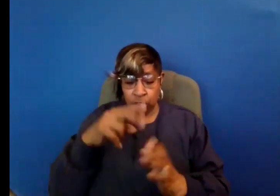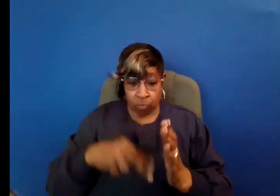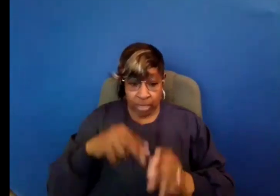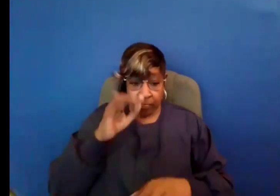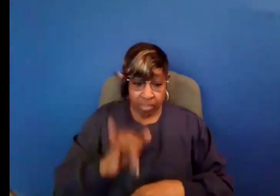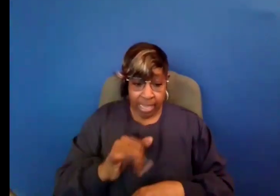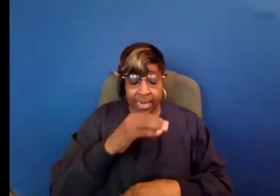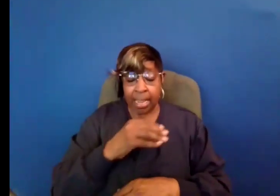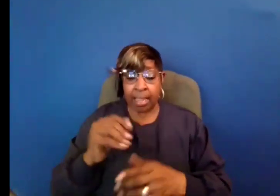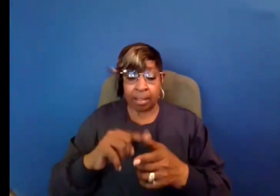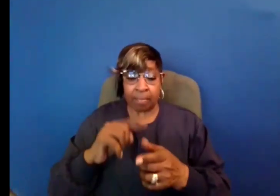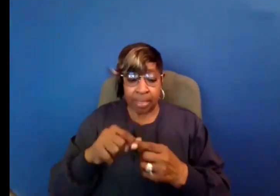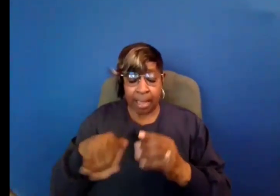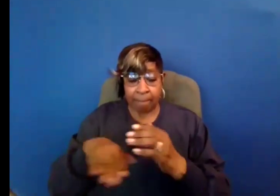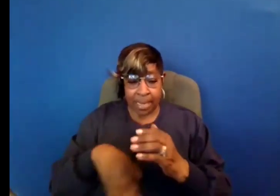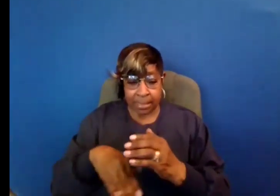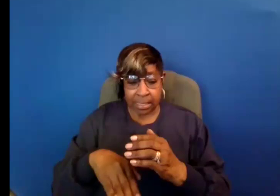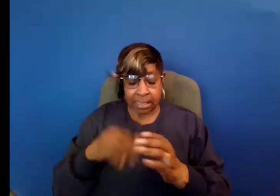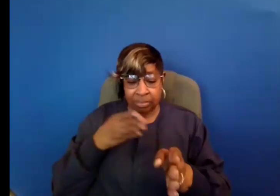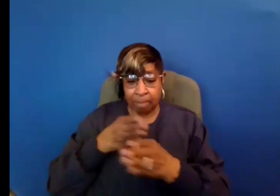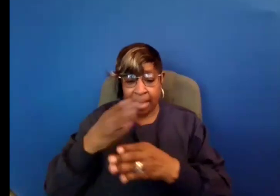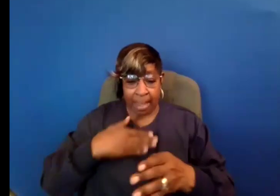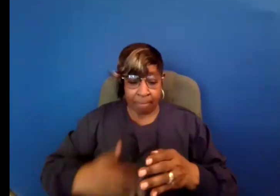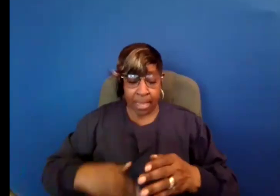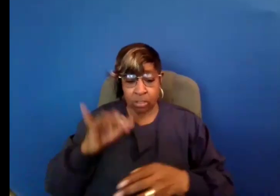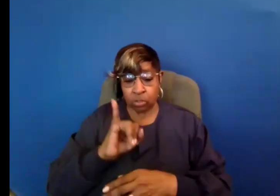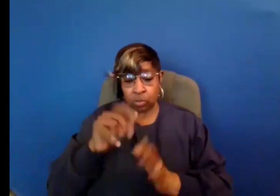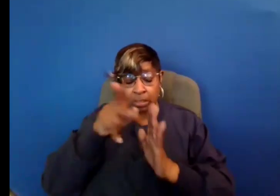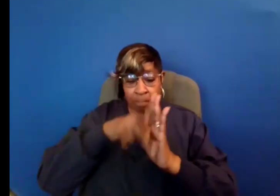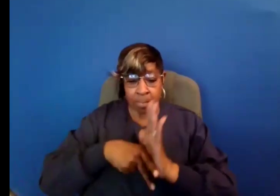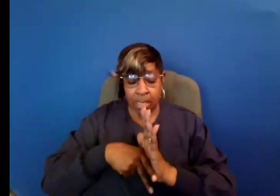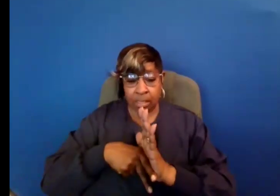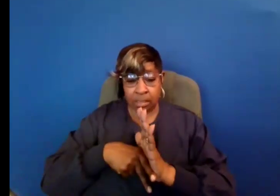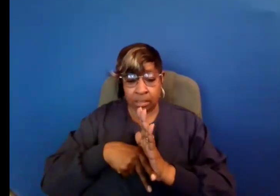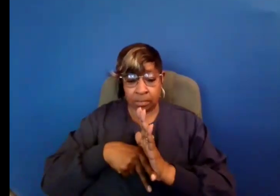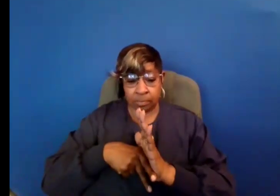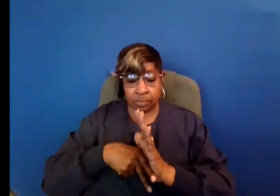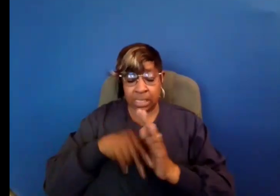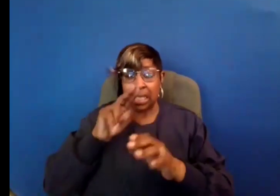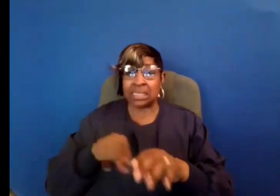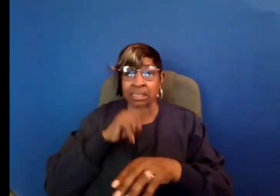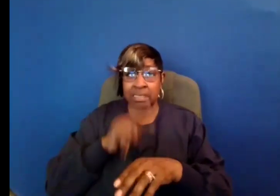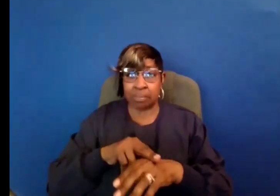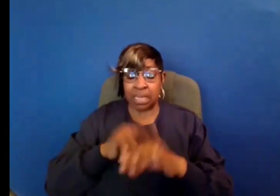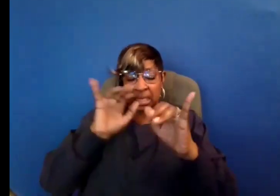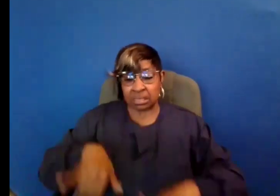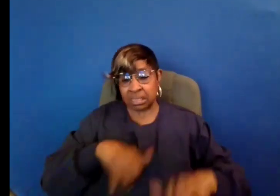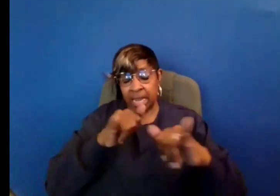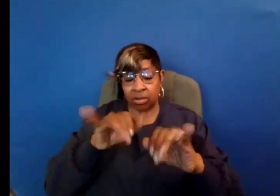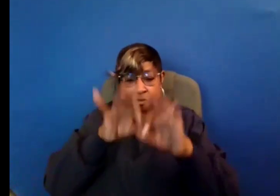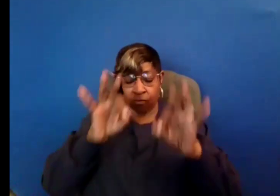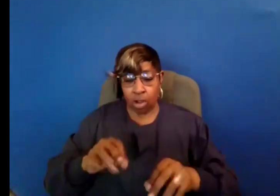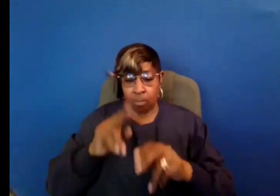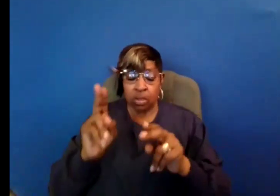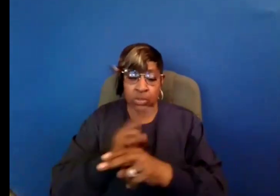then basically the main body of an insurance policy is typically a standard form that's used